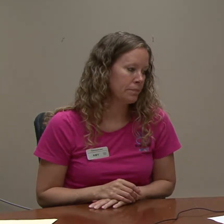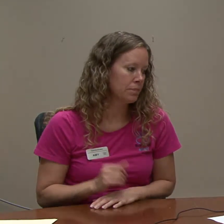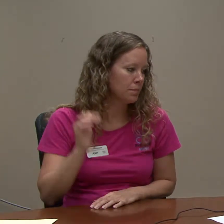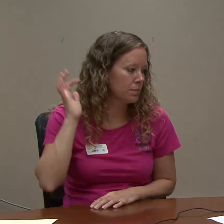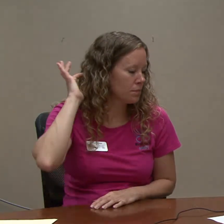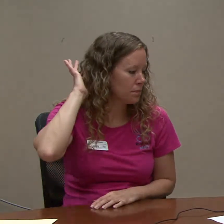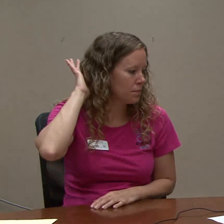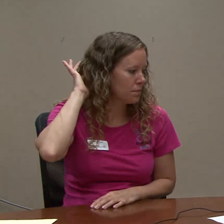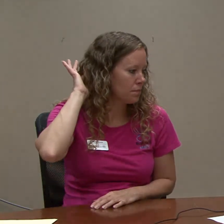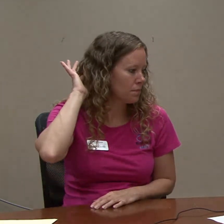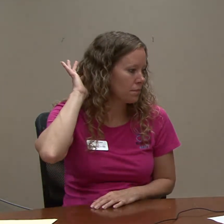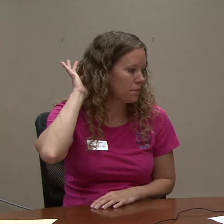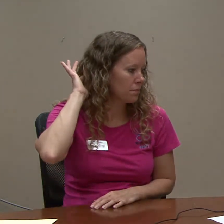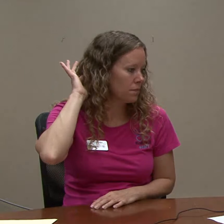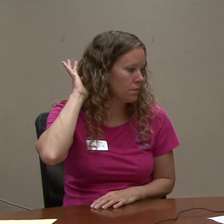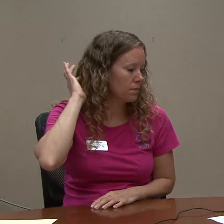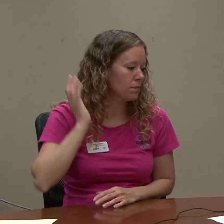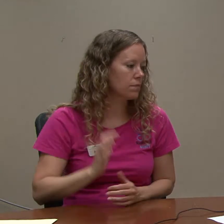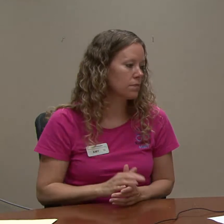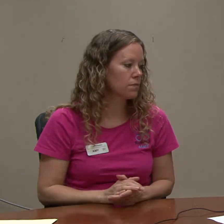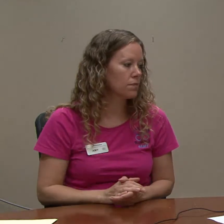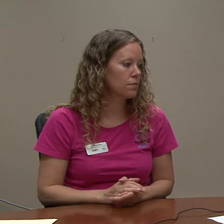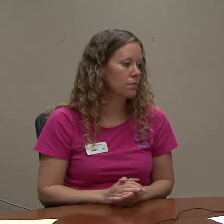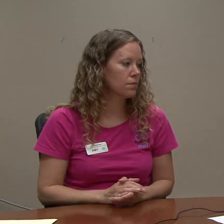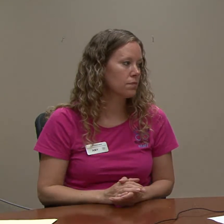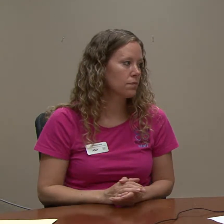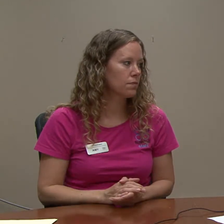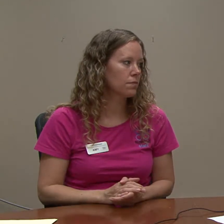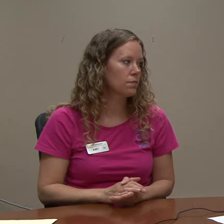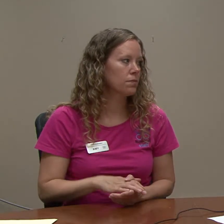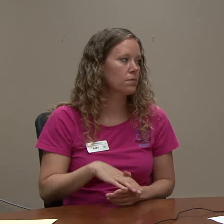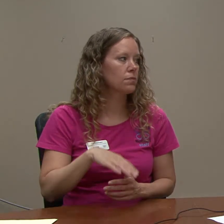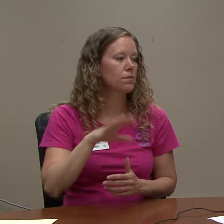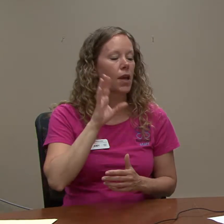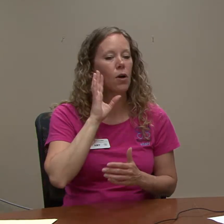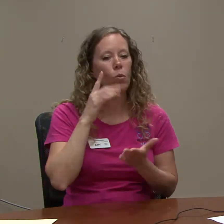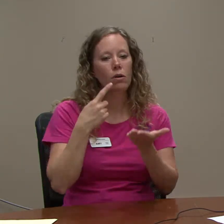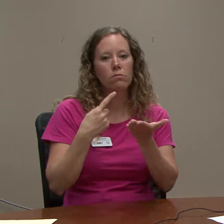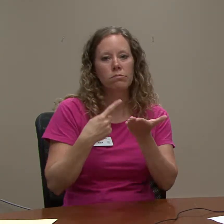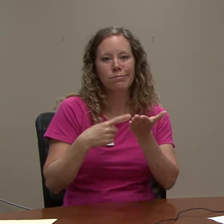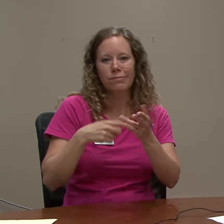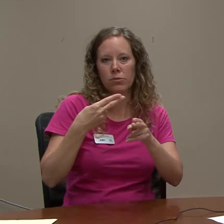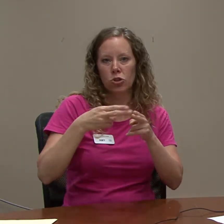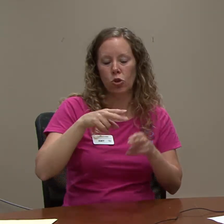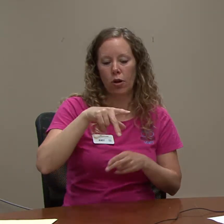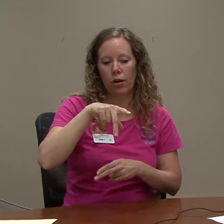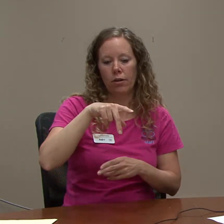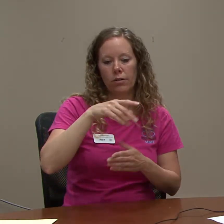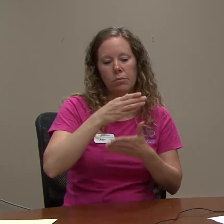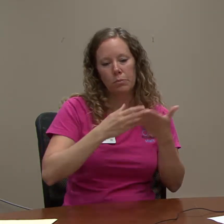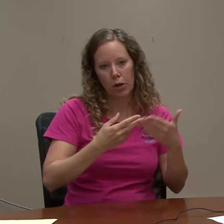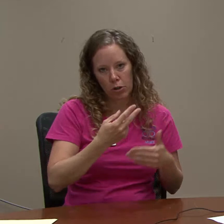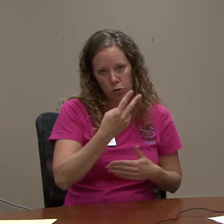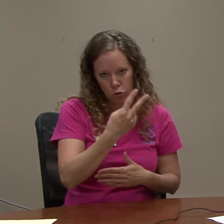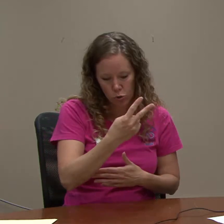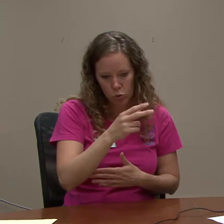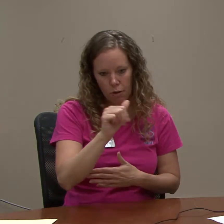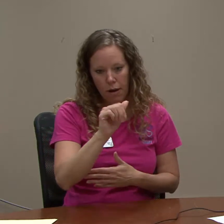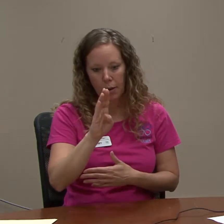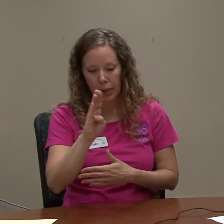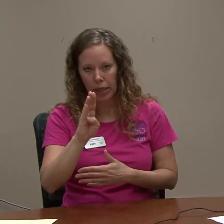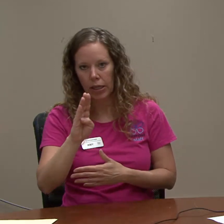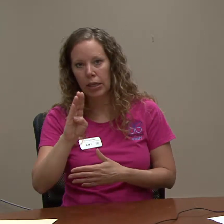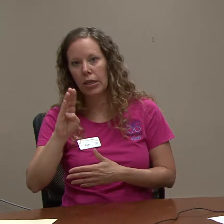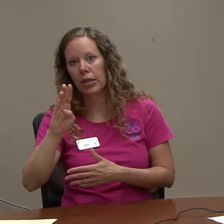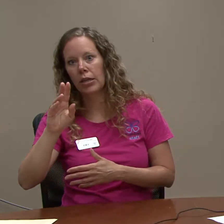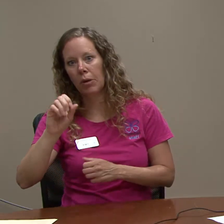So I'm just going to quickly touch on phase 2A, B, and phase 3, just so you know that it's